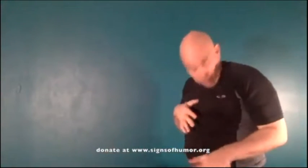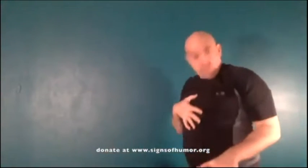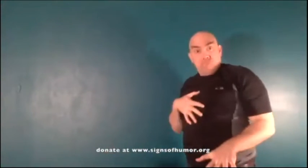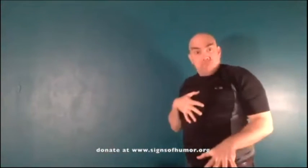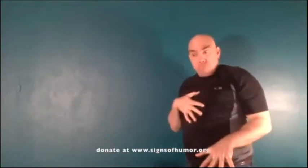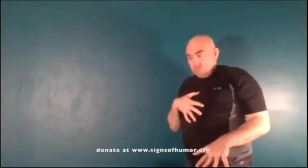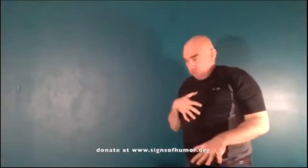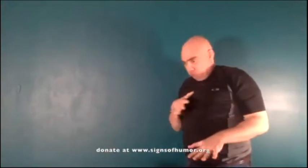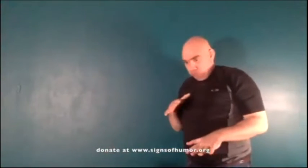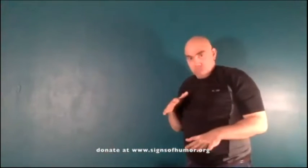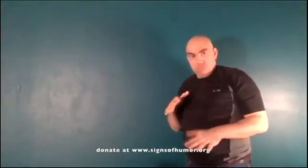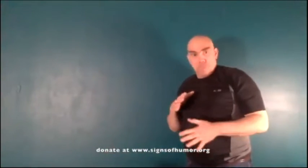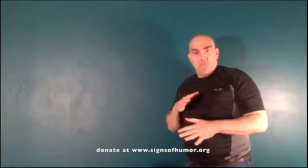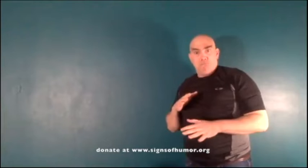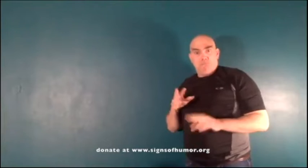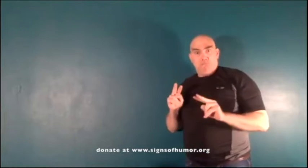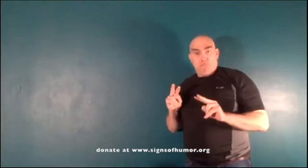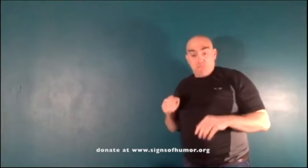and I are both so stunned by this behavior.